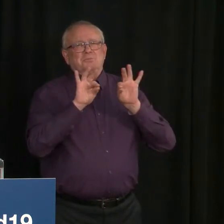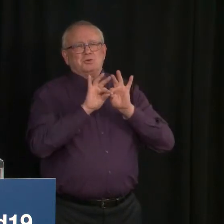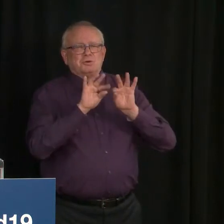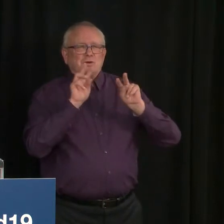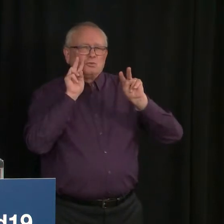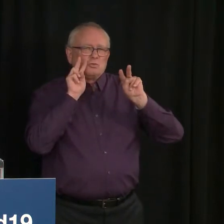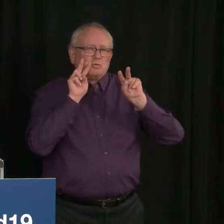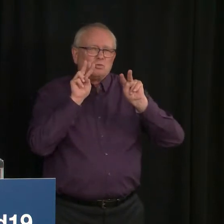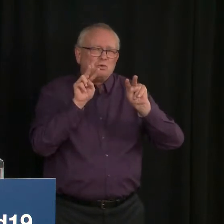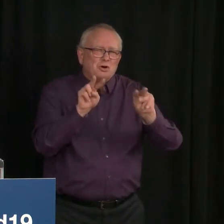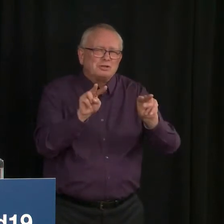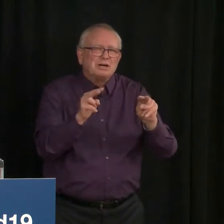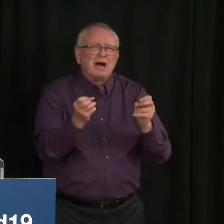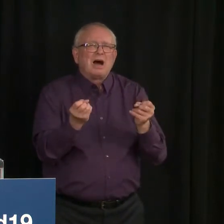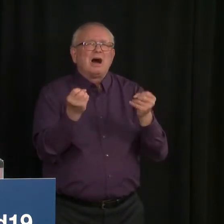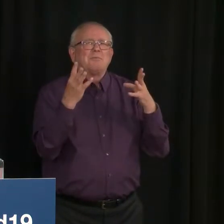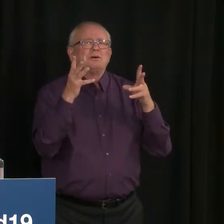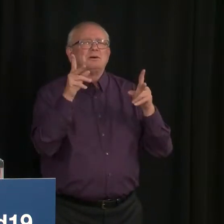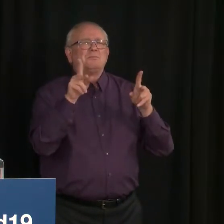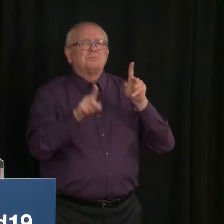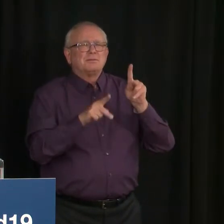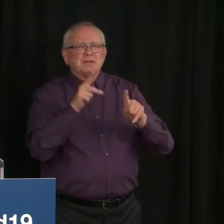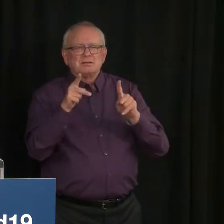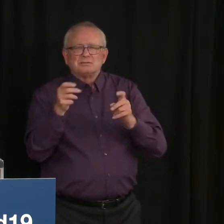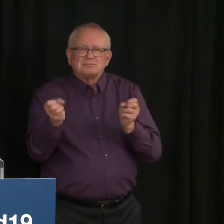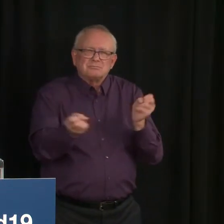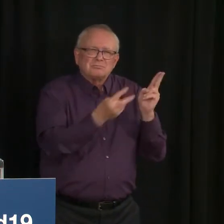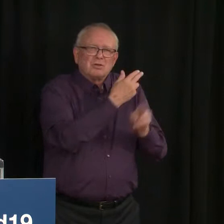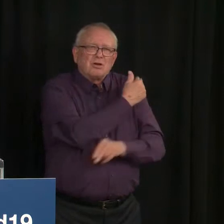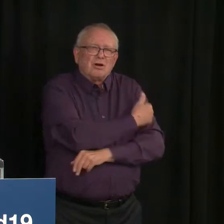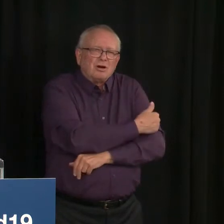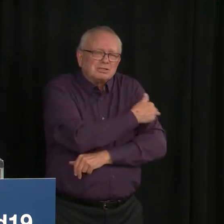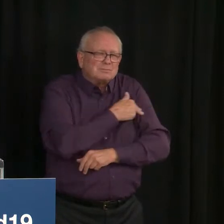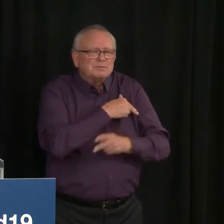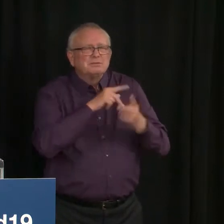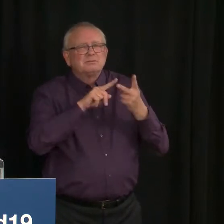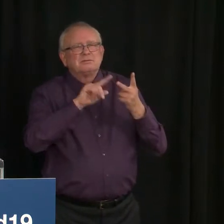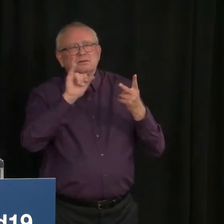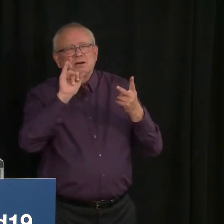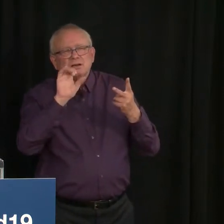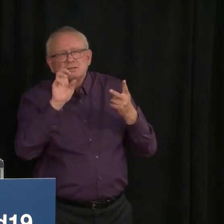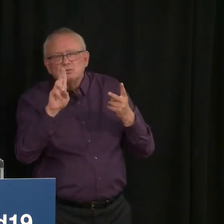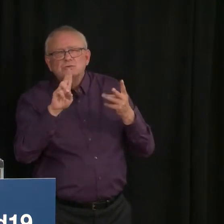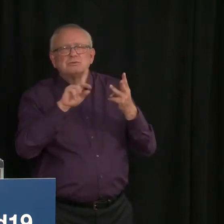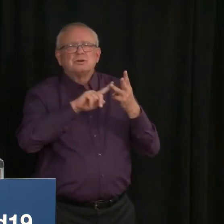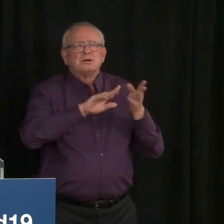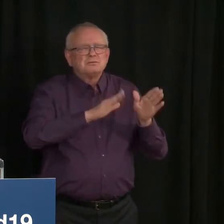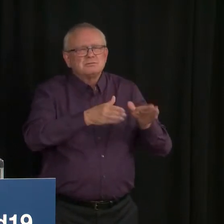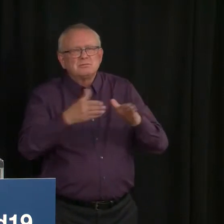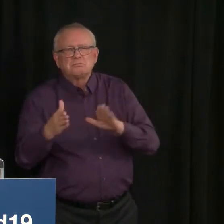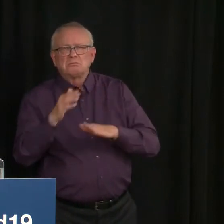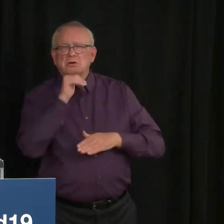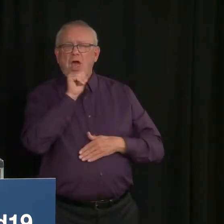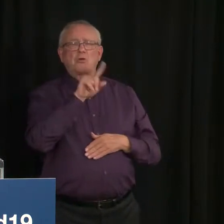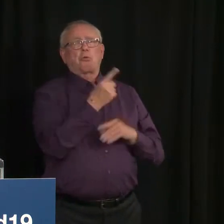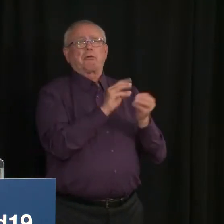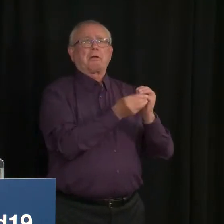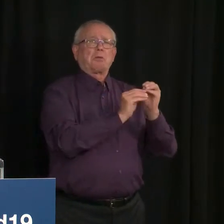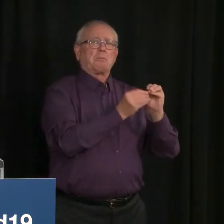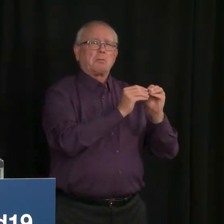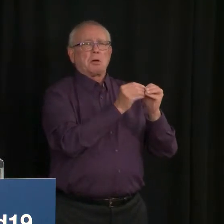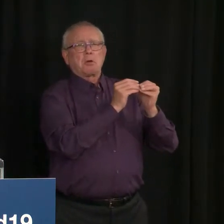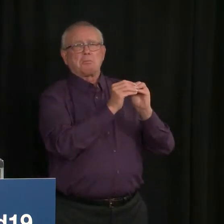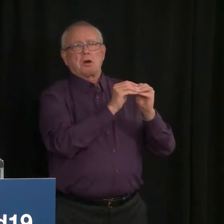when thankfully vaccine can help disrupt that connection between cases and severe outcomes. Carlisle, is there a follow-up